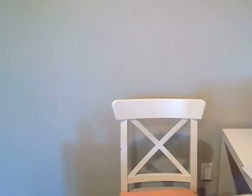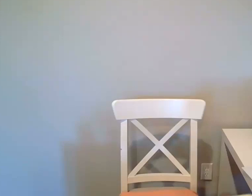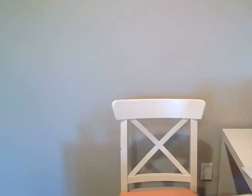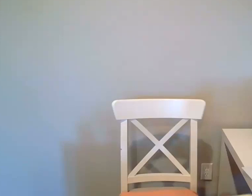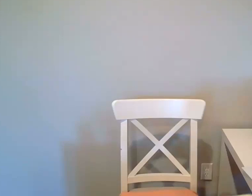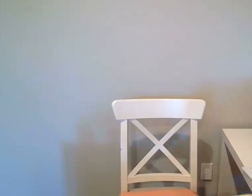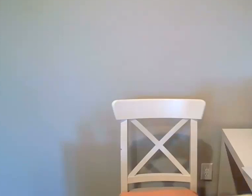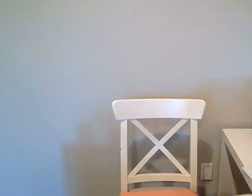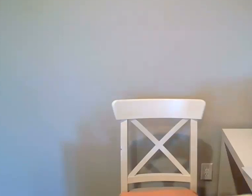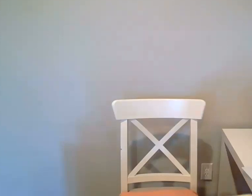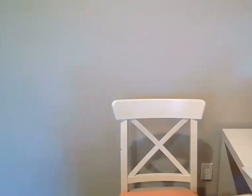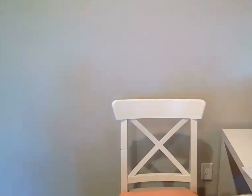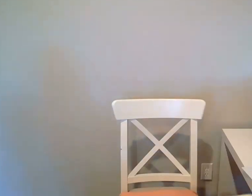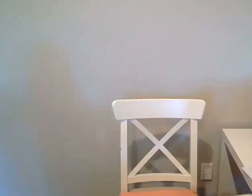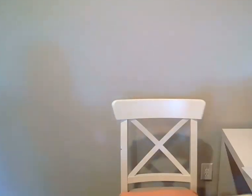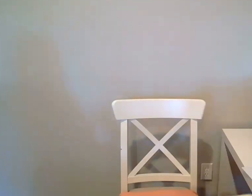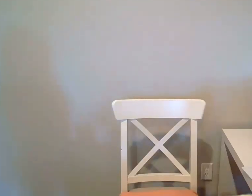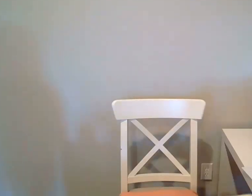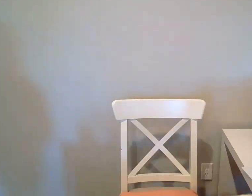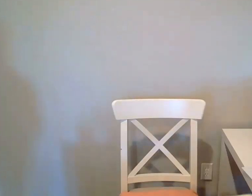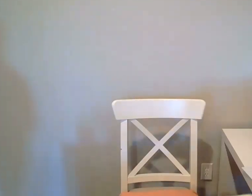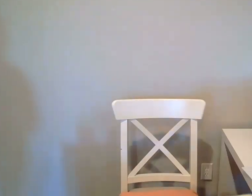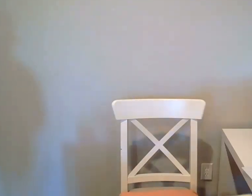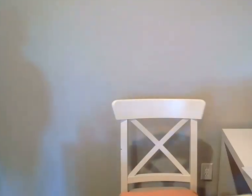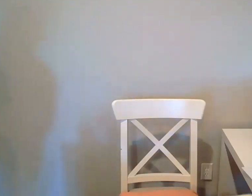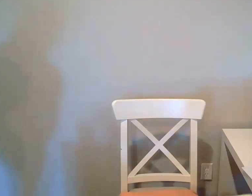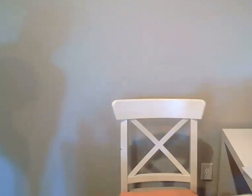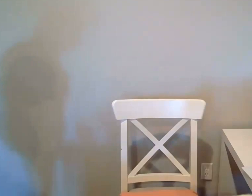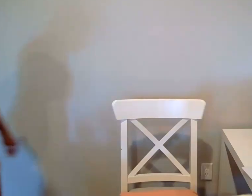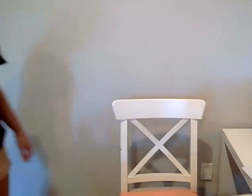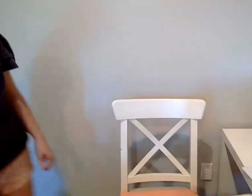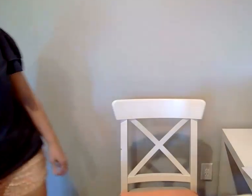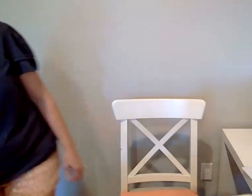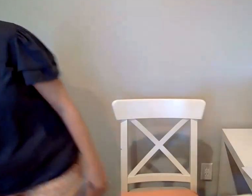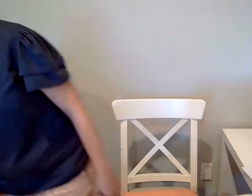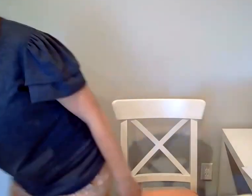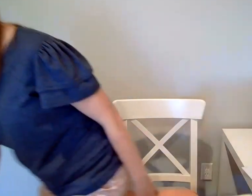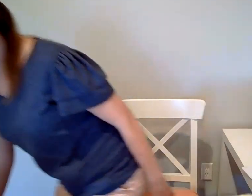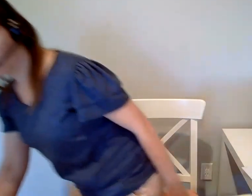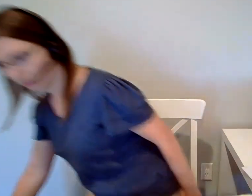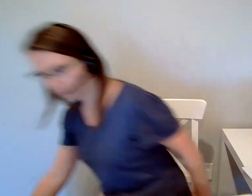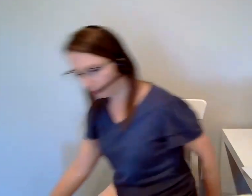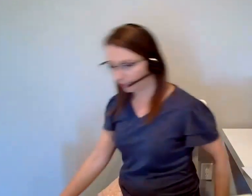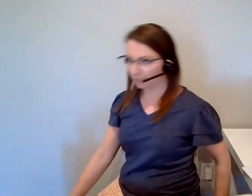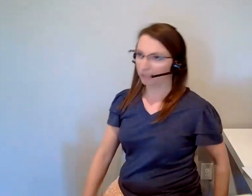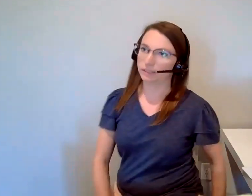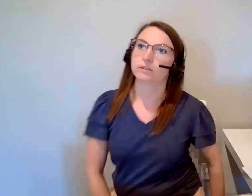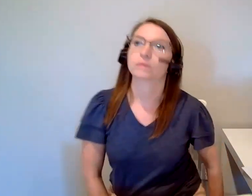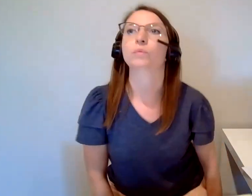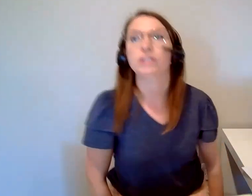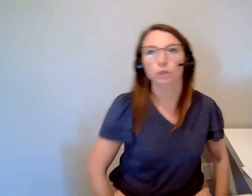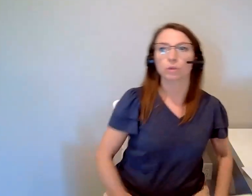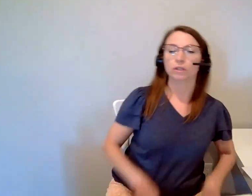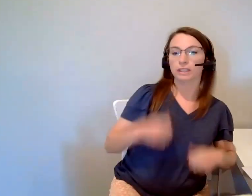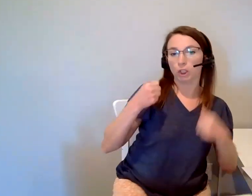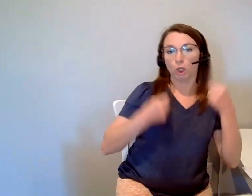A way to improve your expressive finger spelling is when you are in the